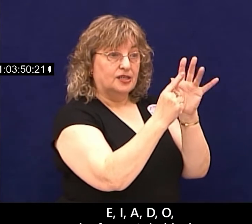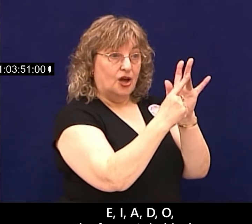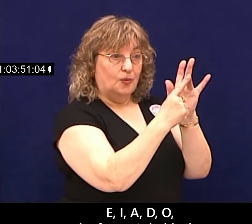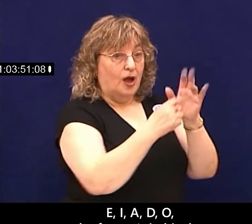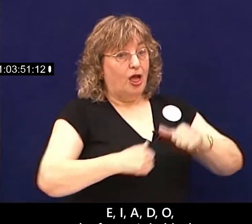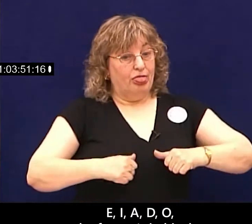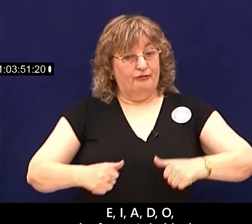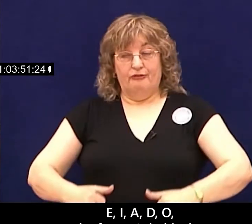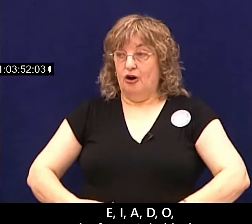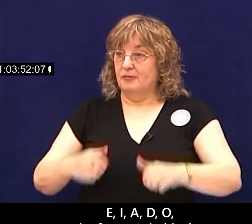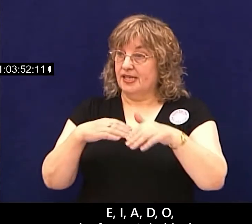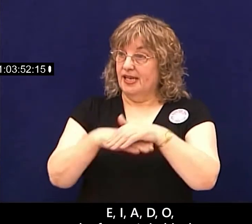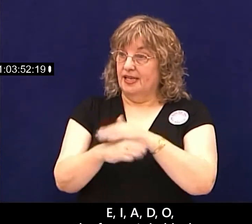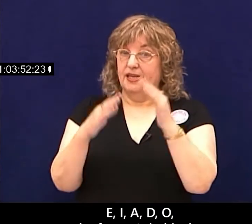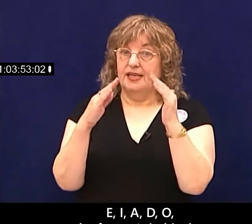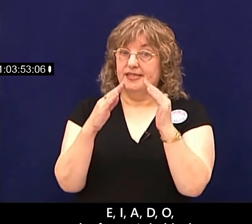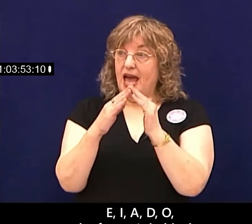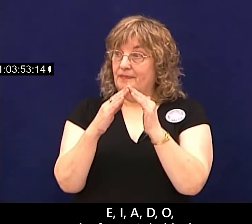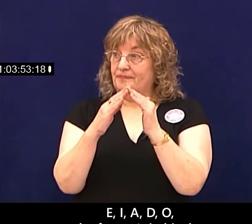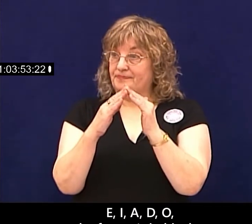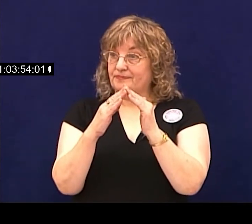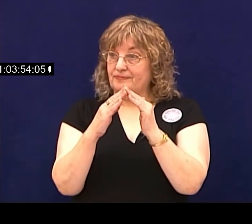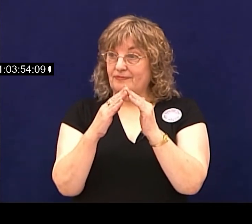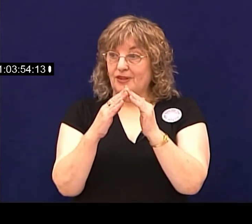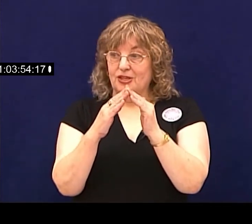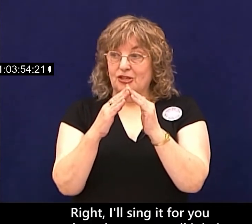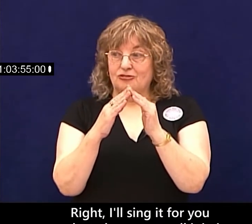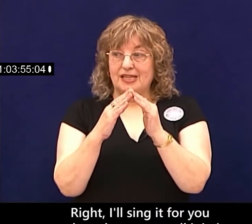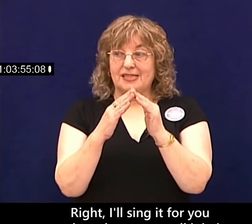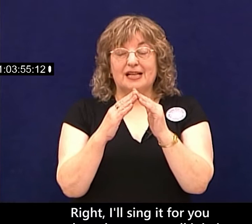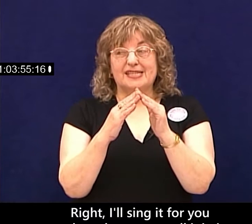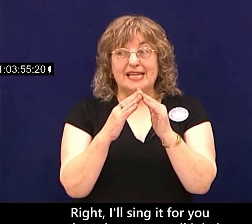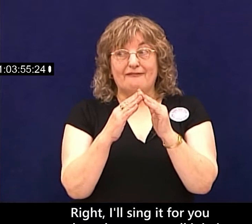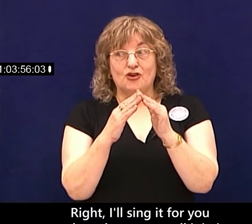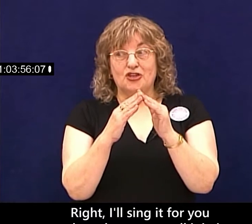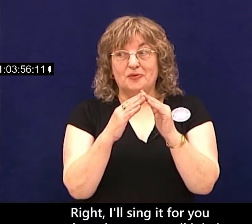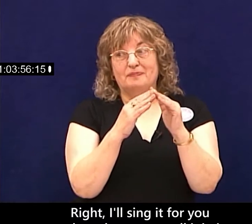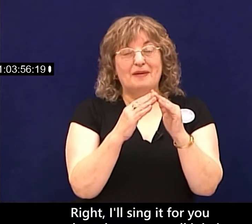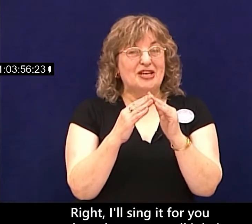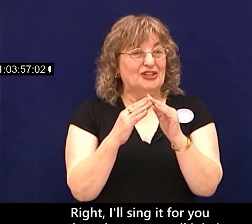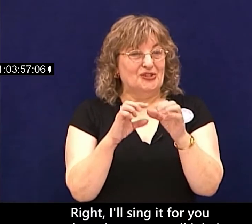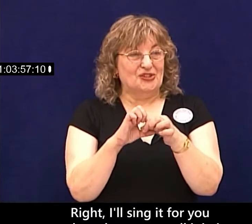E-I-A-D-O, the farmer's in his den. Right, I'll sing it for you. Maybe you can all join